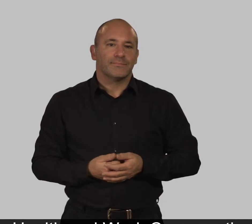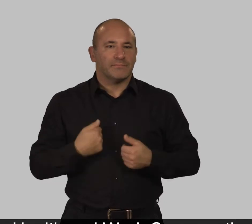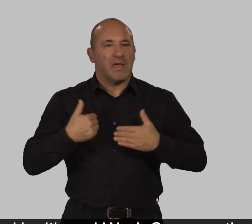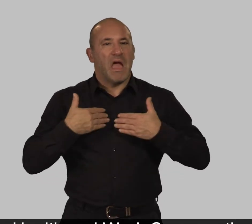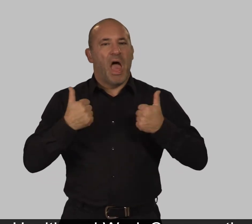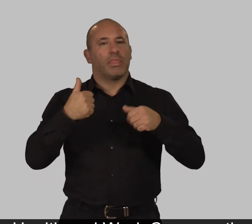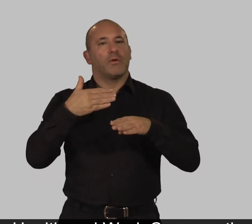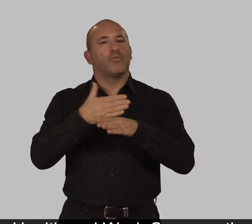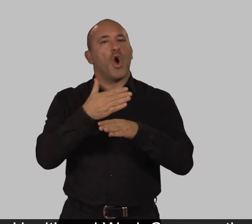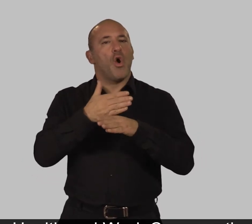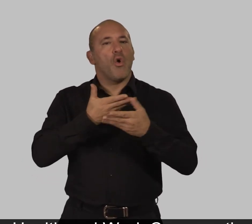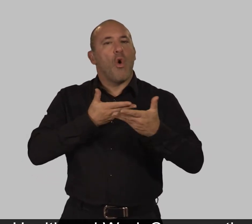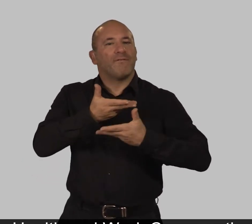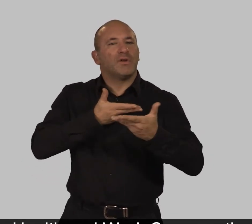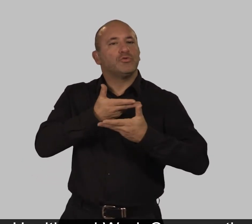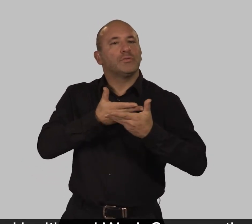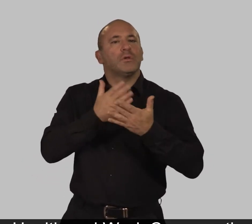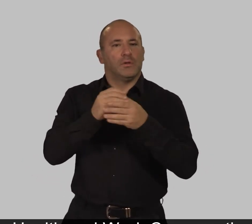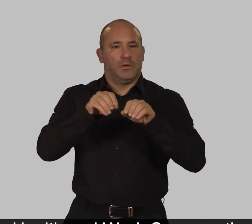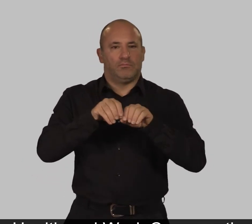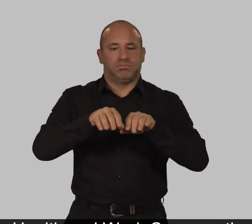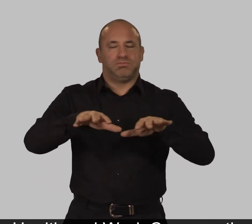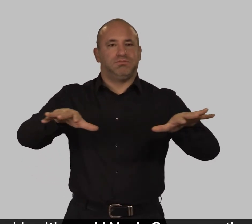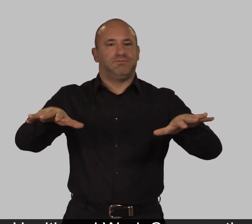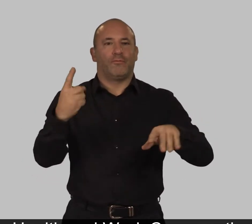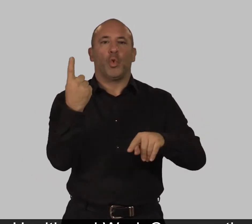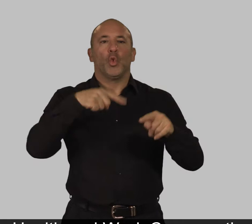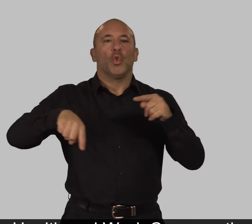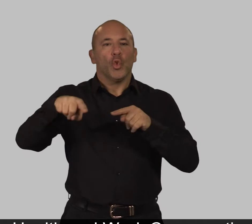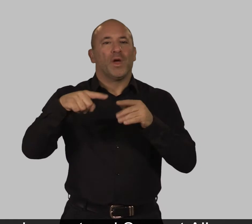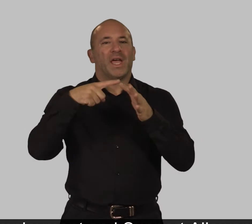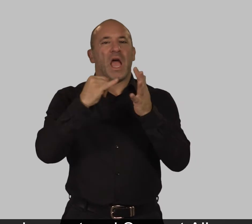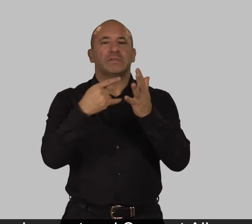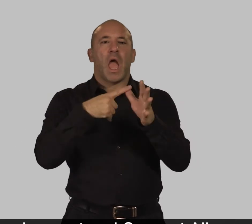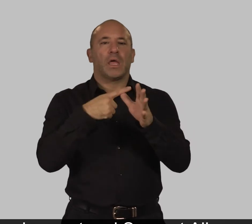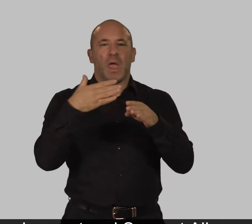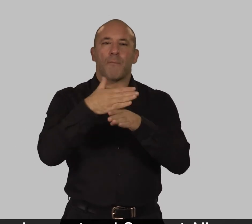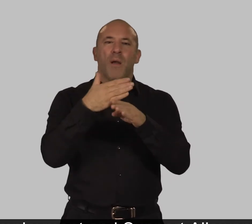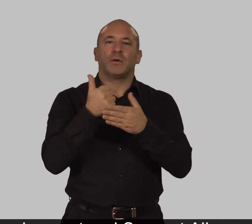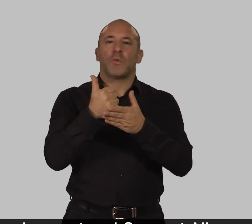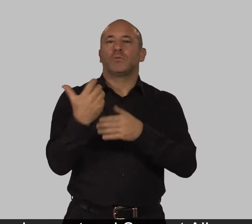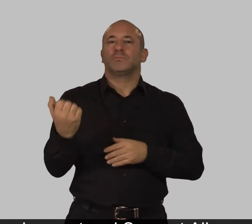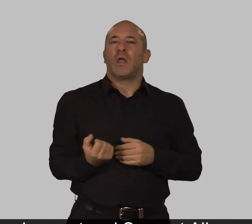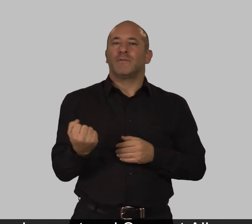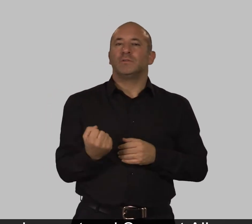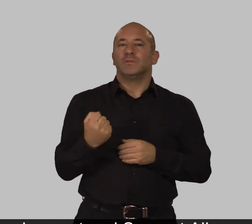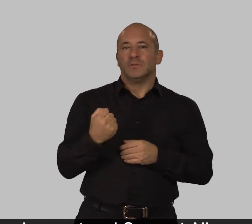The Health and Work Conversation has been rolled out to claimants on employment and support allowance and is